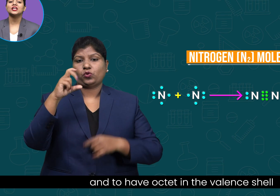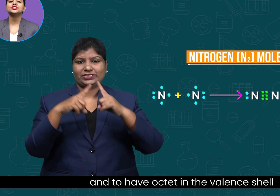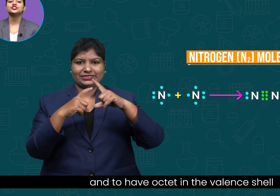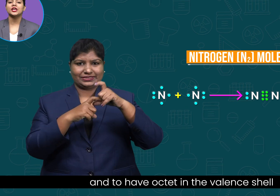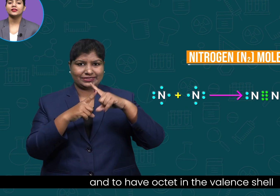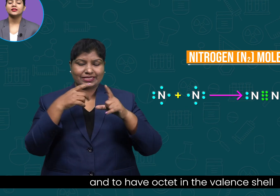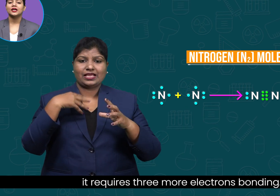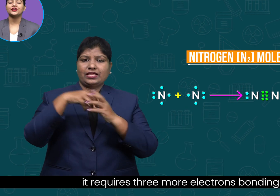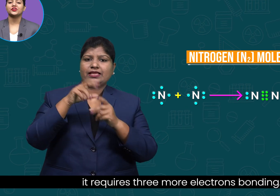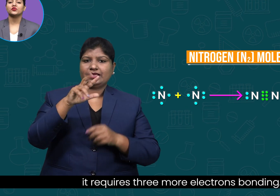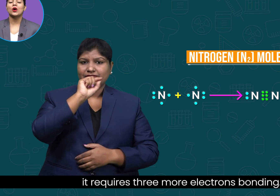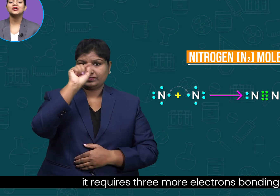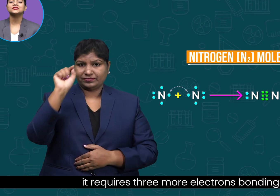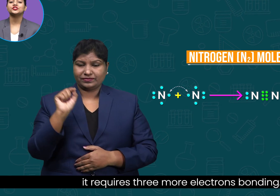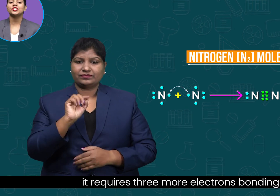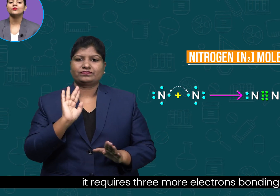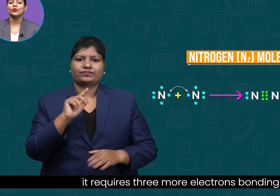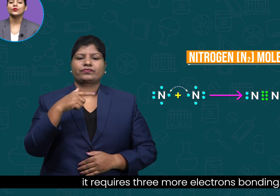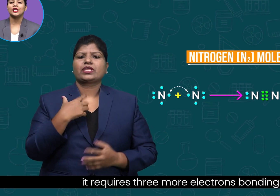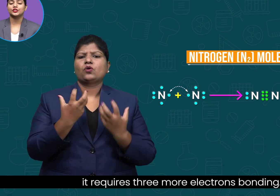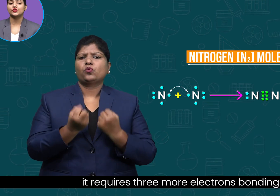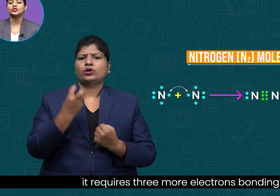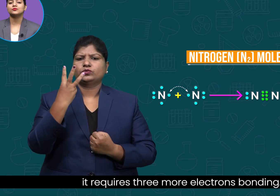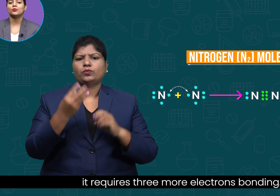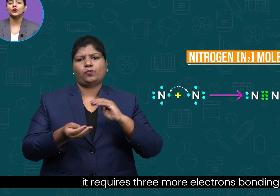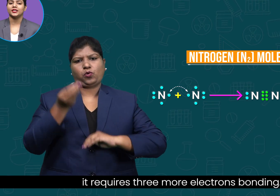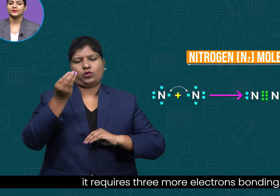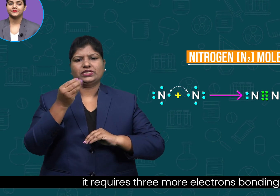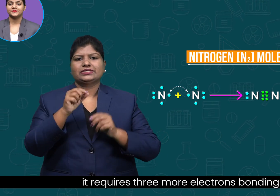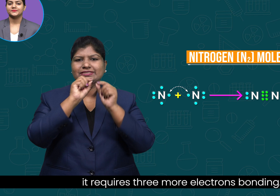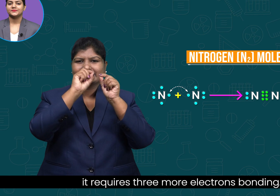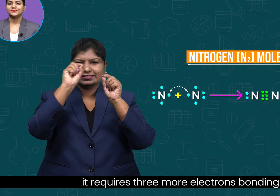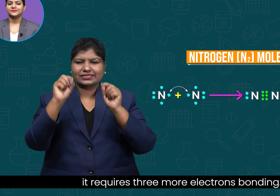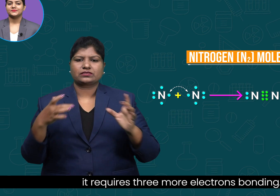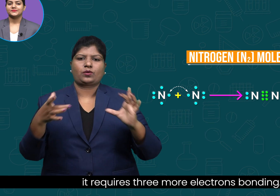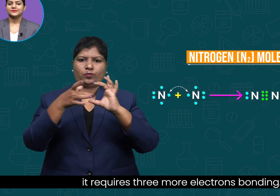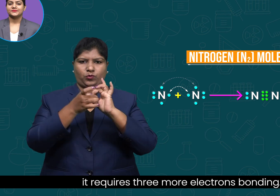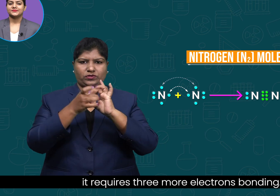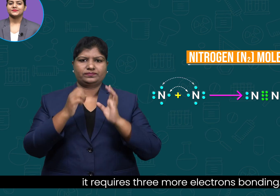the valence shell, it requires 3 more electrons bonding.